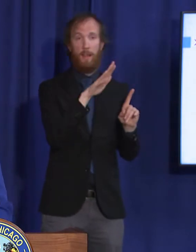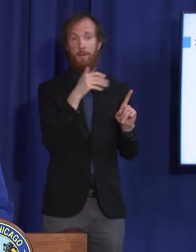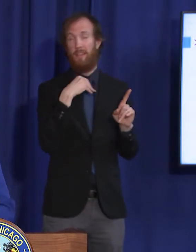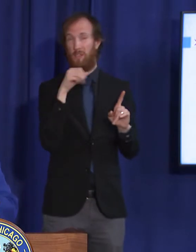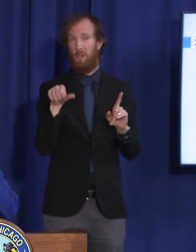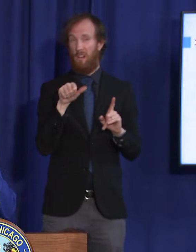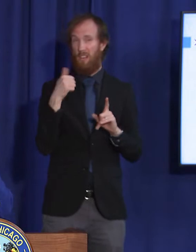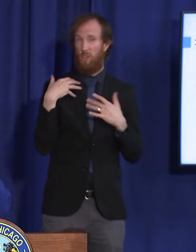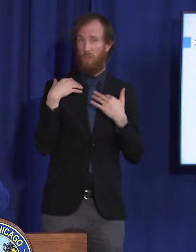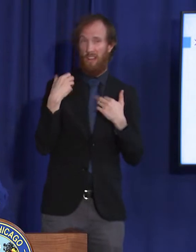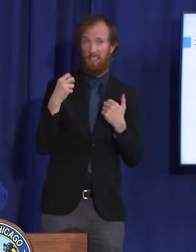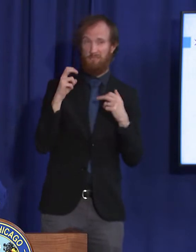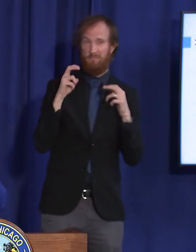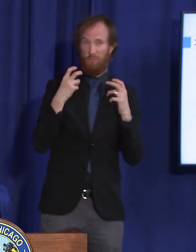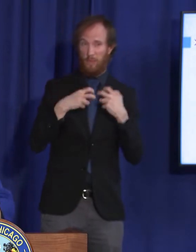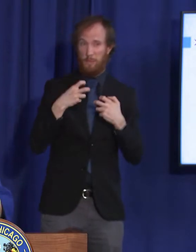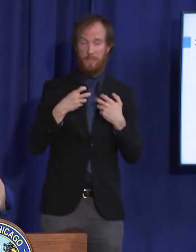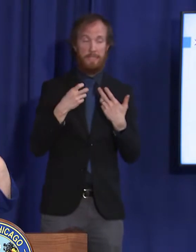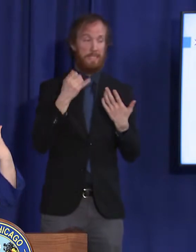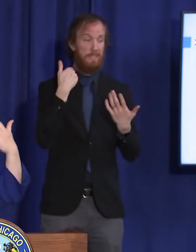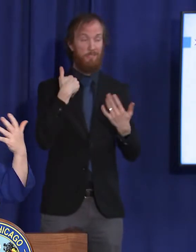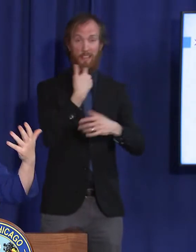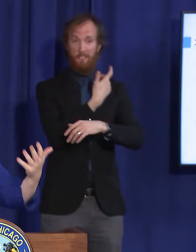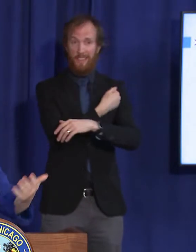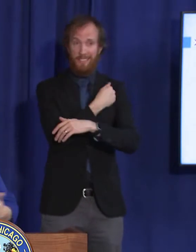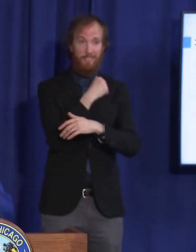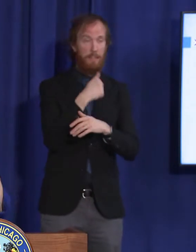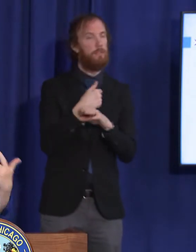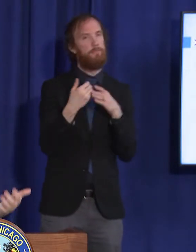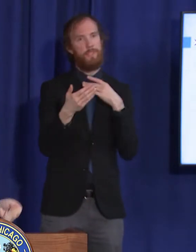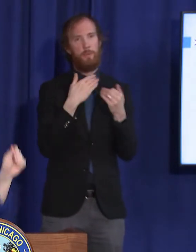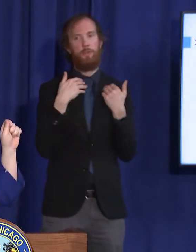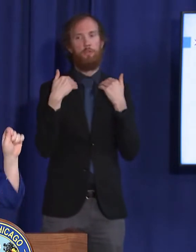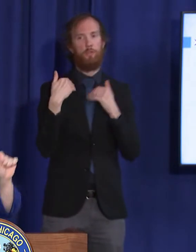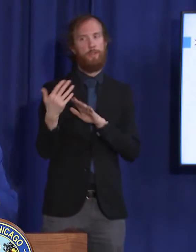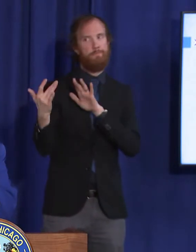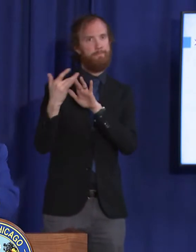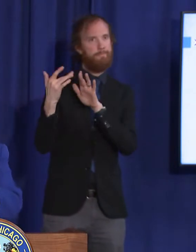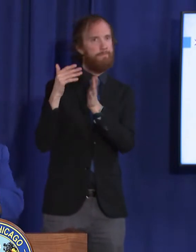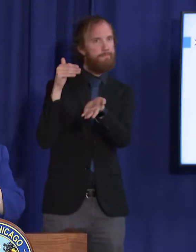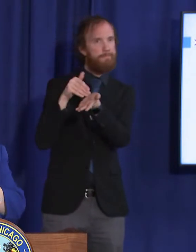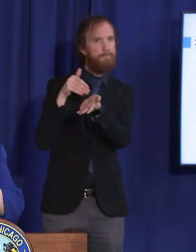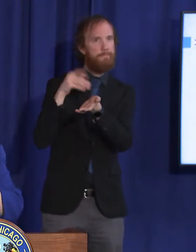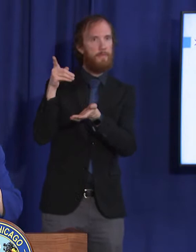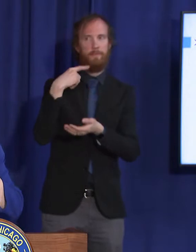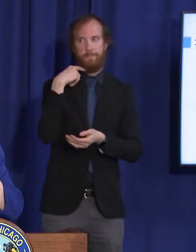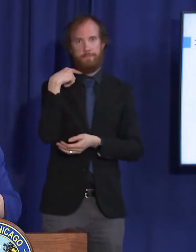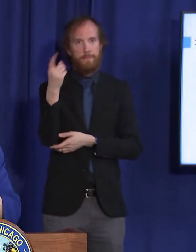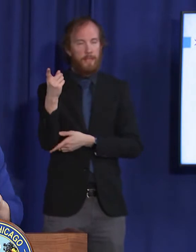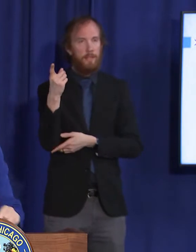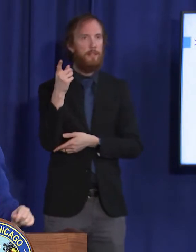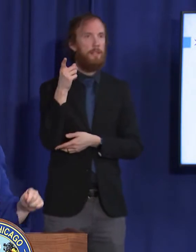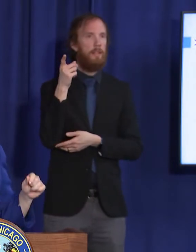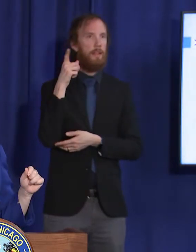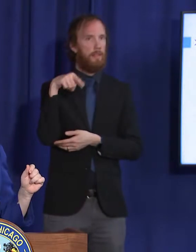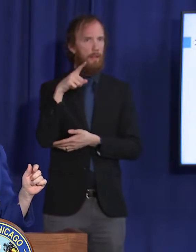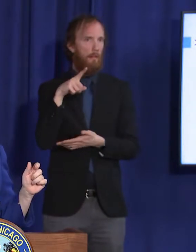to your healthcare provider. They need to look at your other medications. They need to do an assessment. You need a prescription.